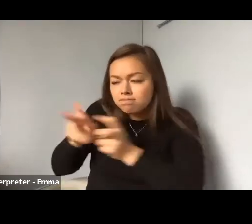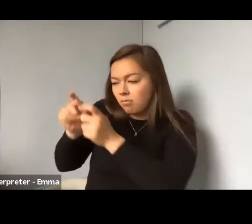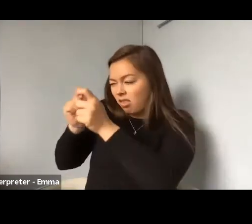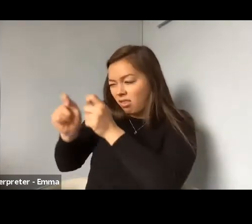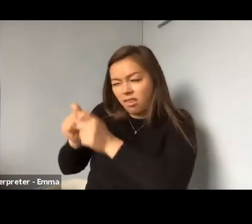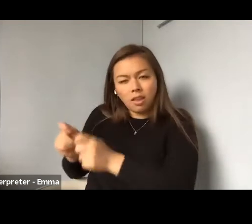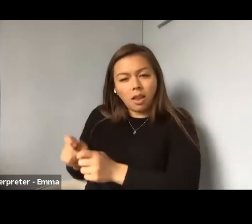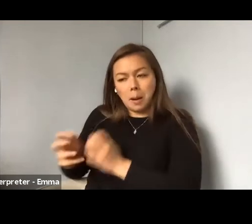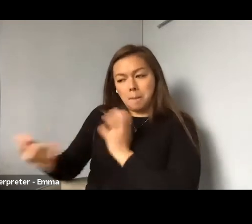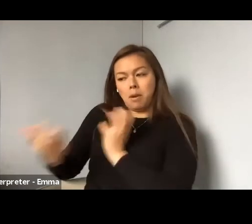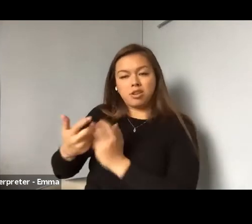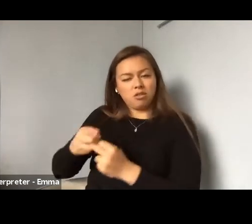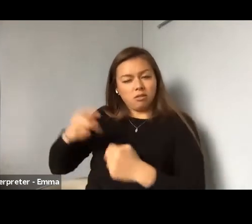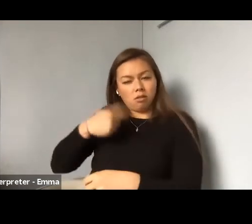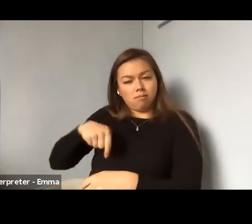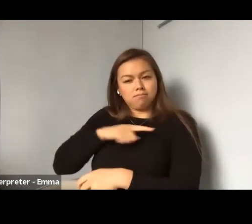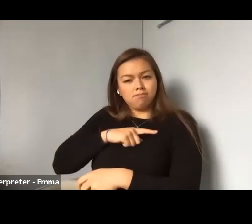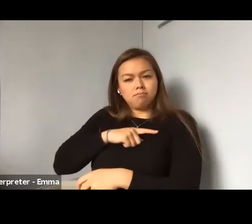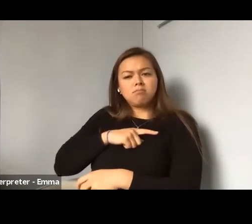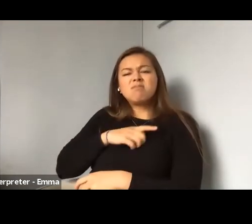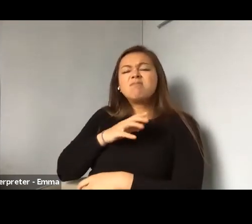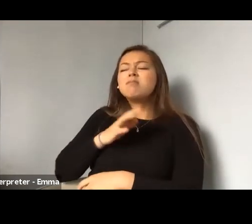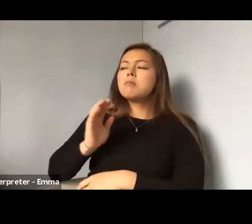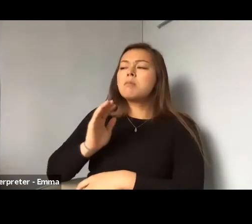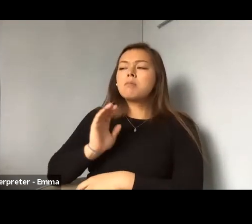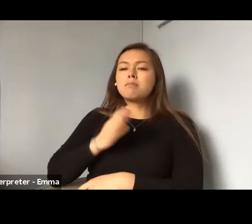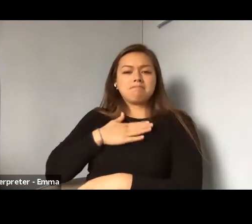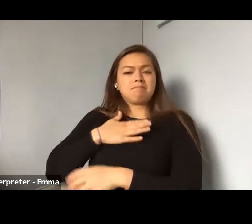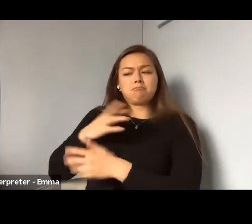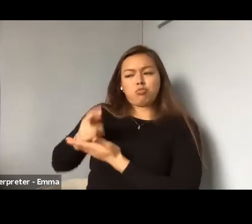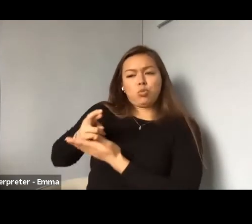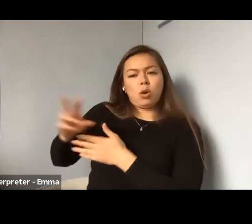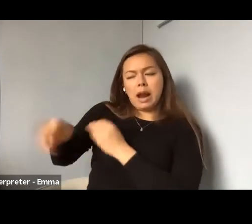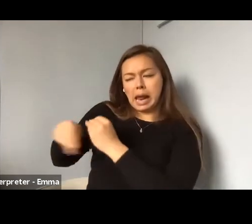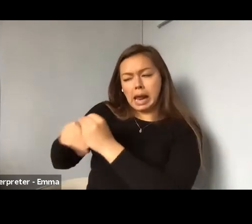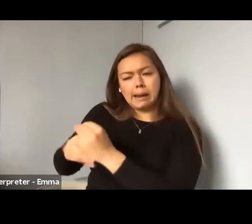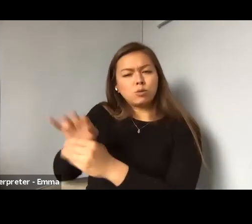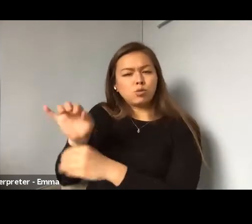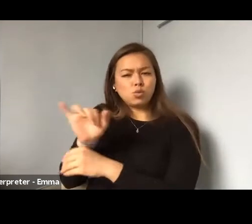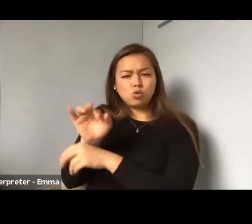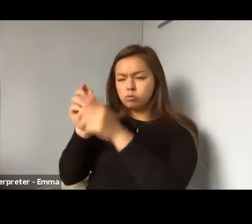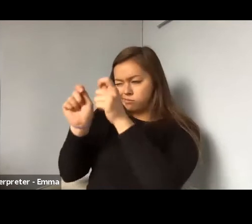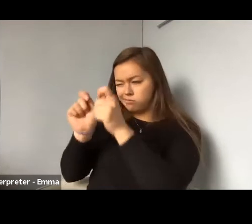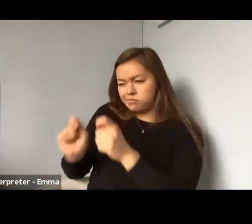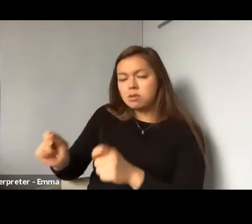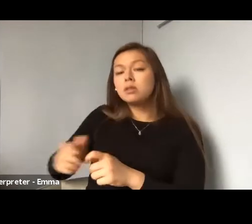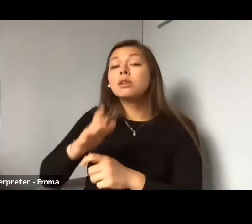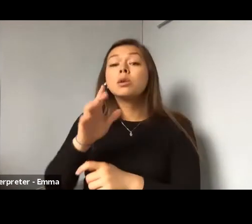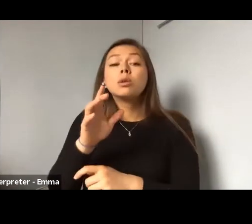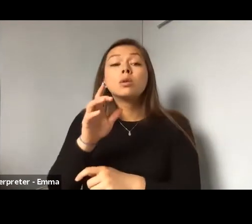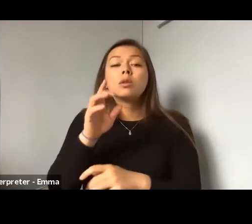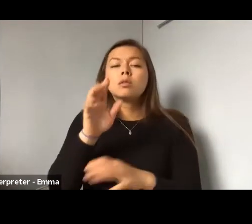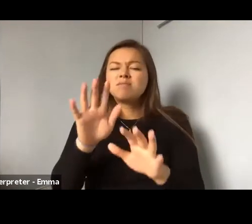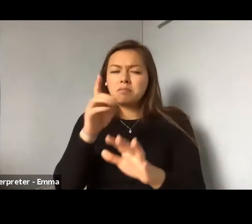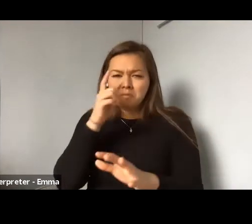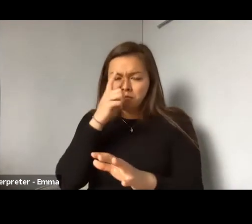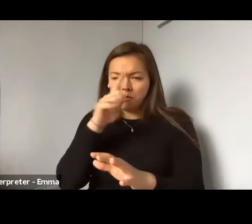need, along with some of our own resources. So for outreach, I just wanted to note